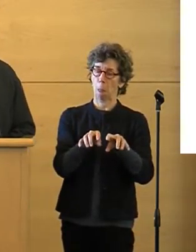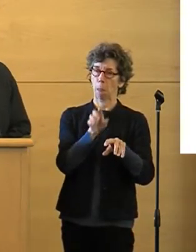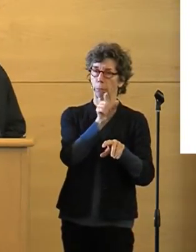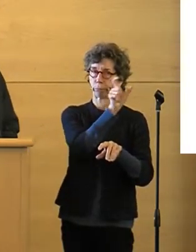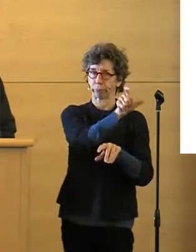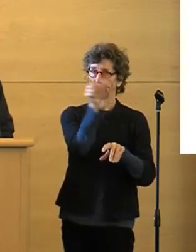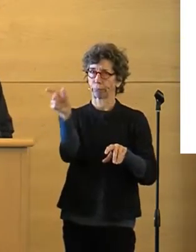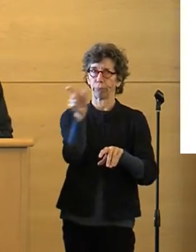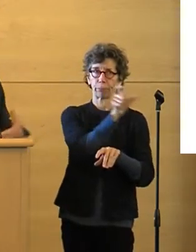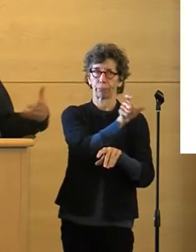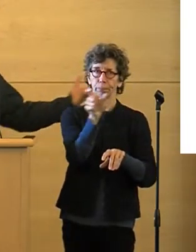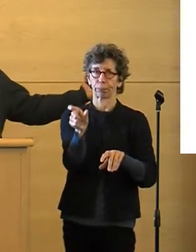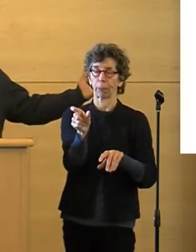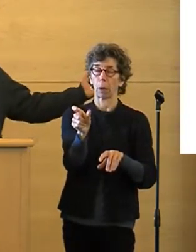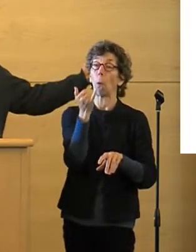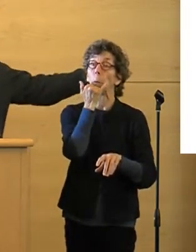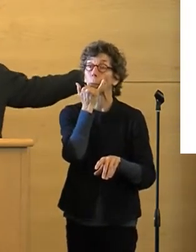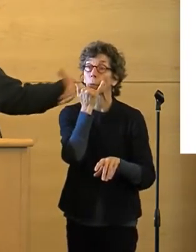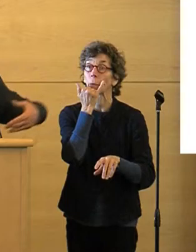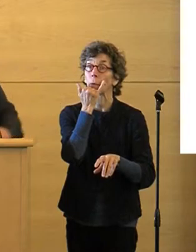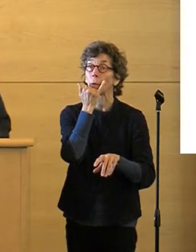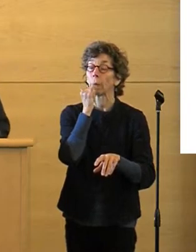interfaces accessible. And so